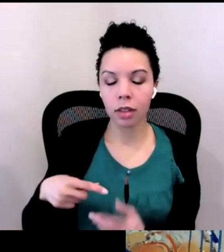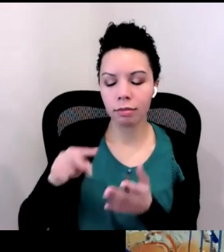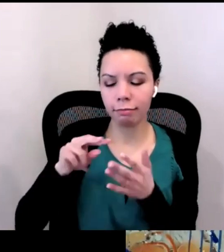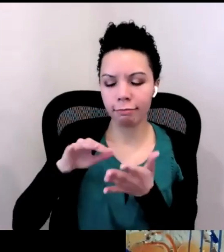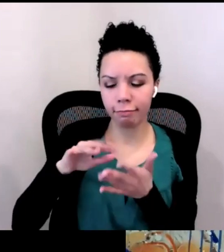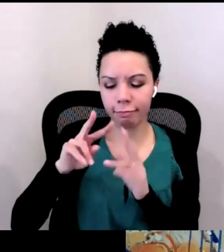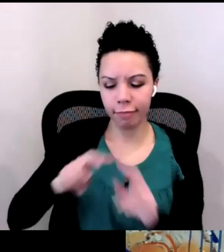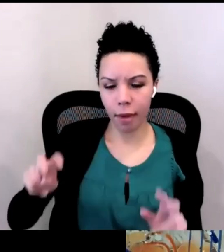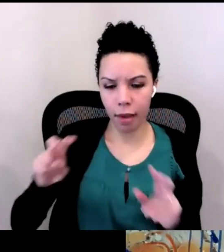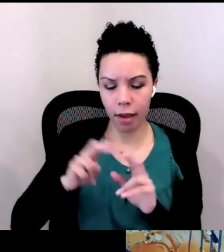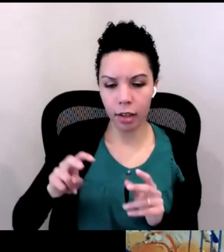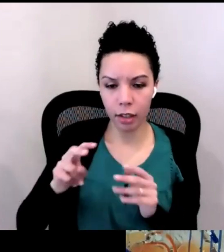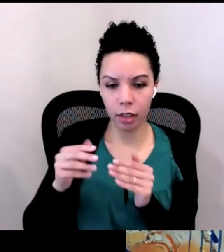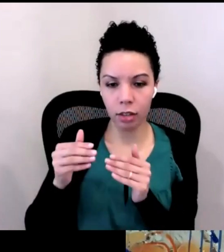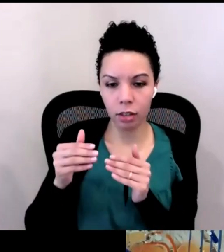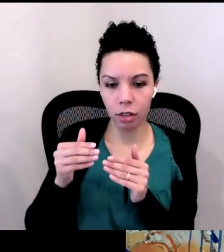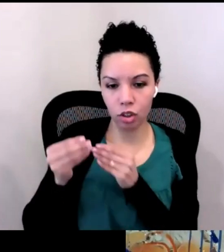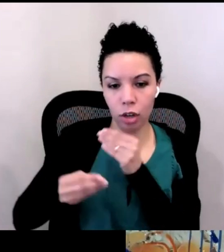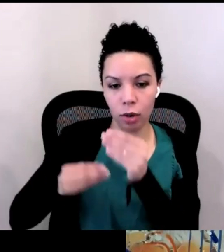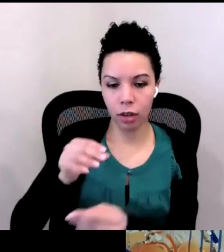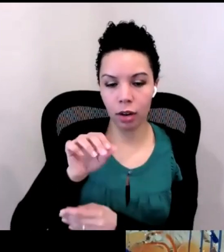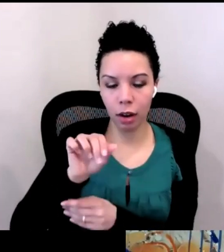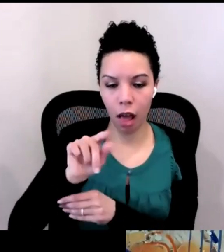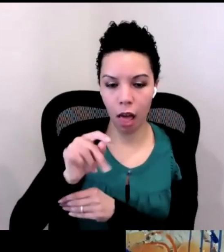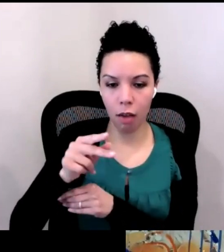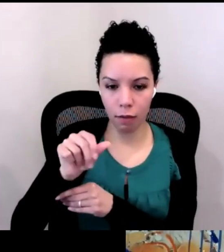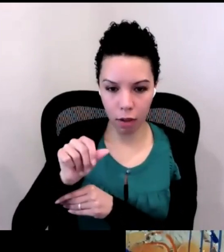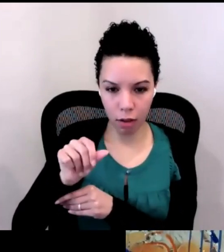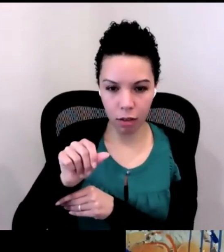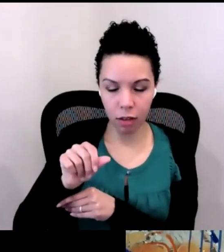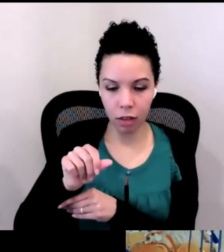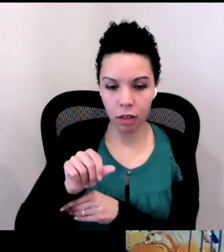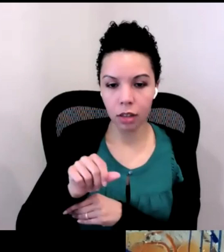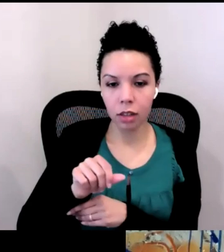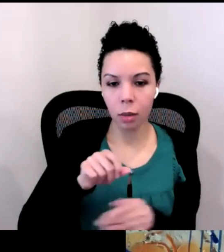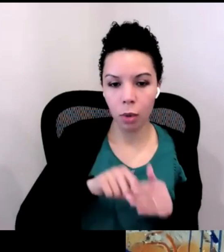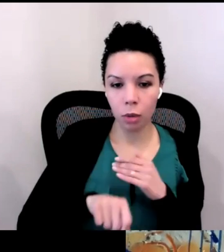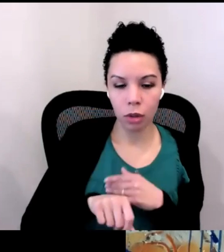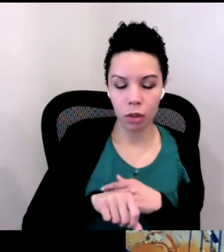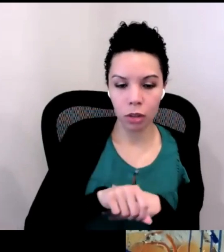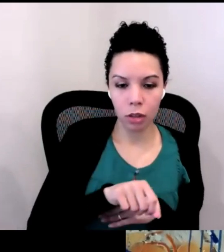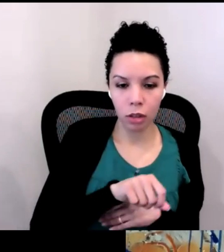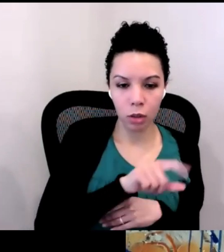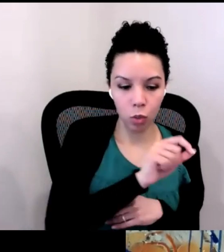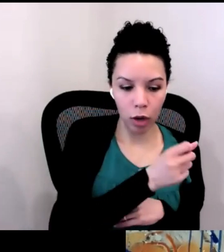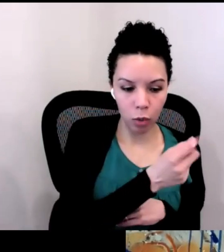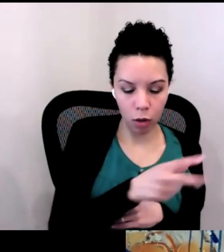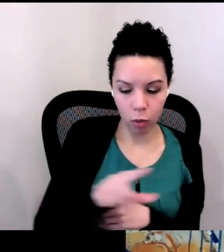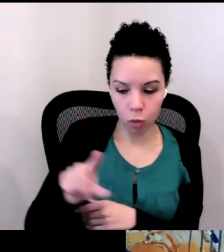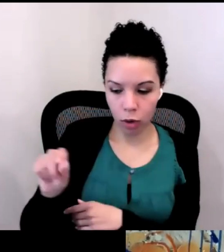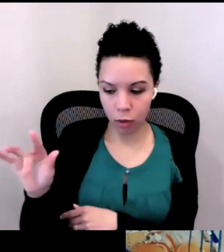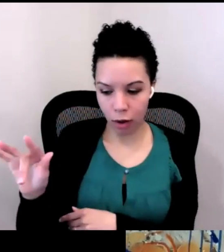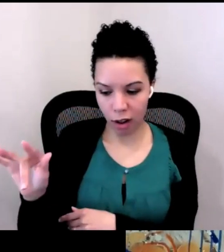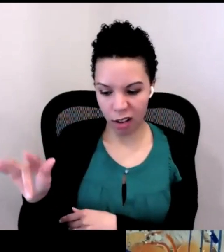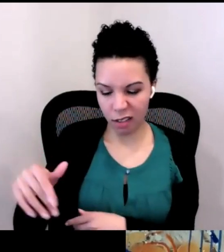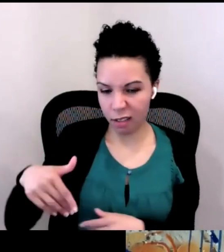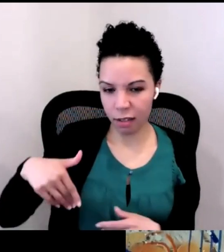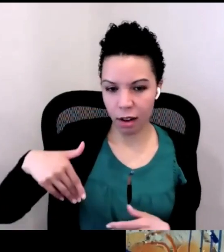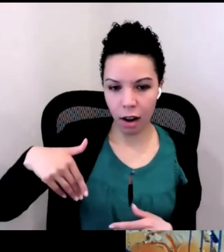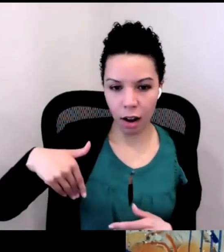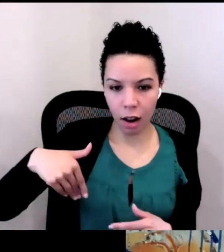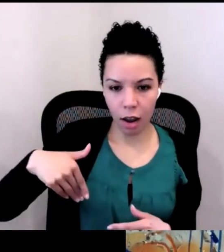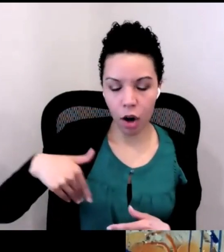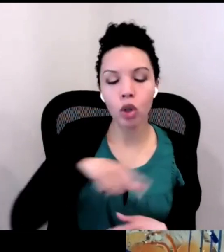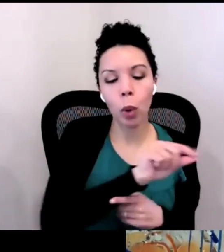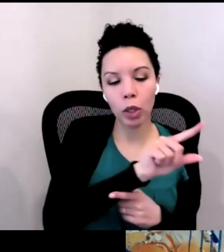Those are the kids born between 2010 and 2025 who are not really being spoken to or about yet. So if any of your